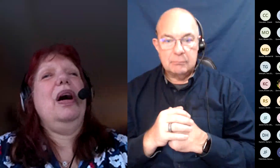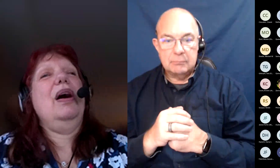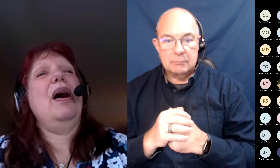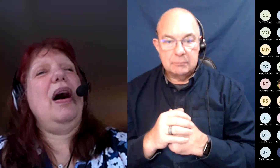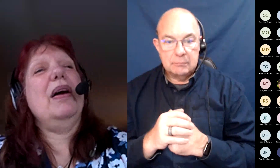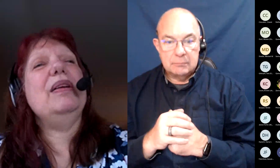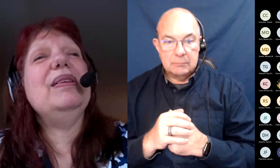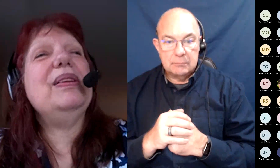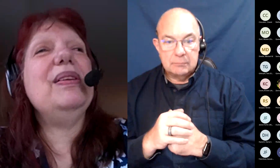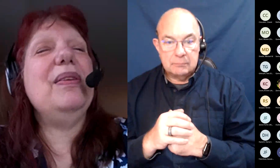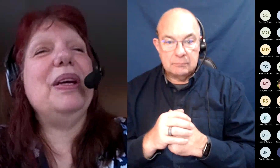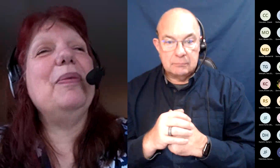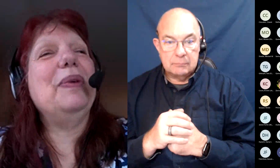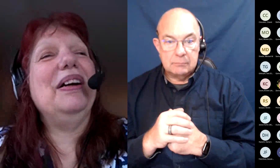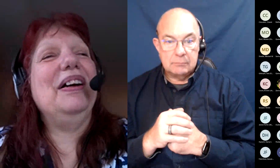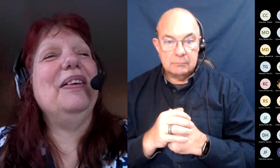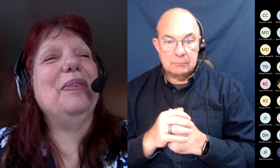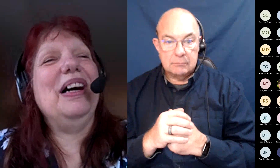So I